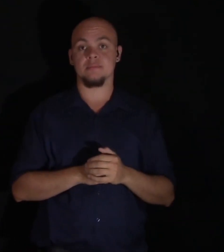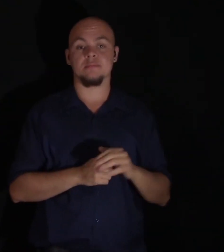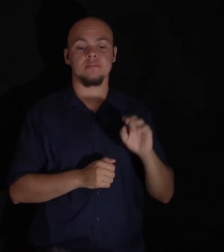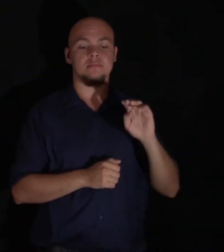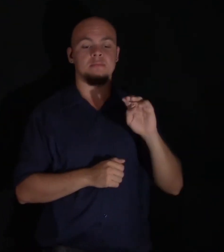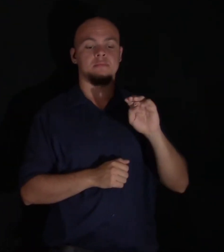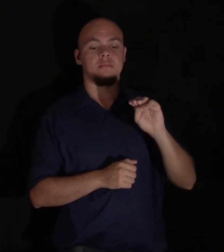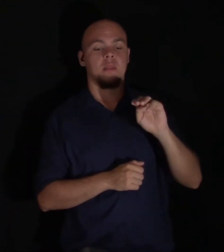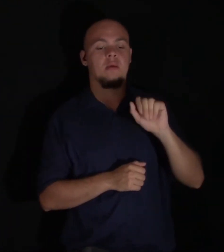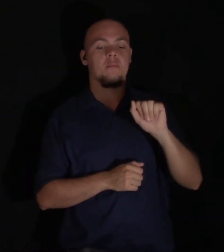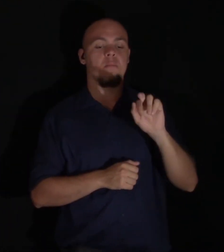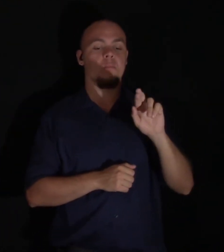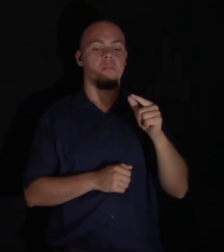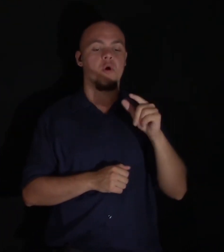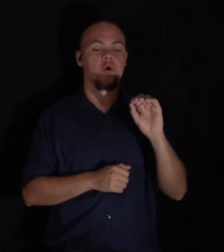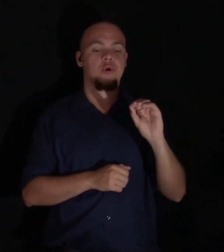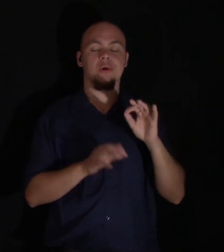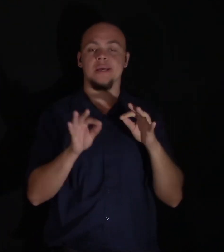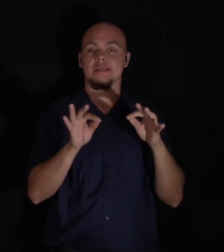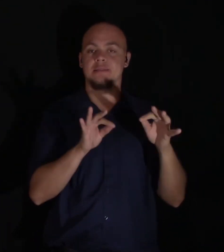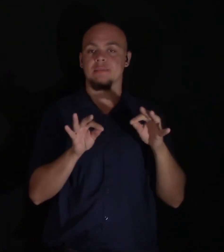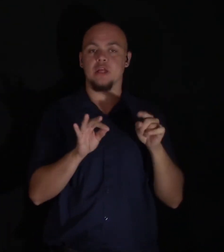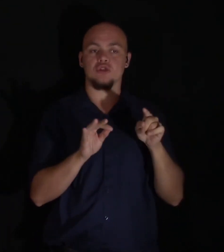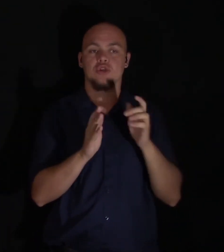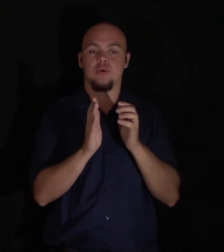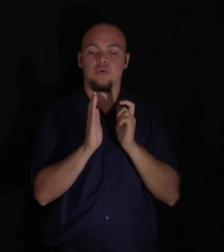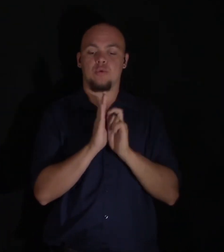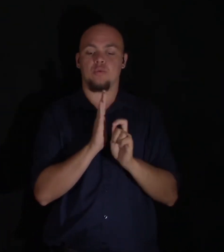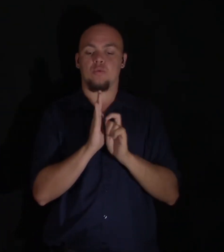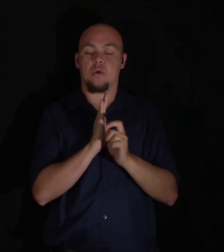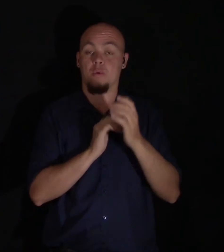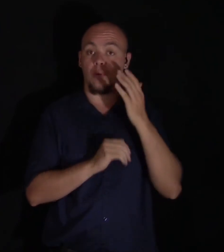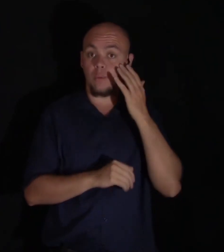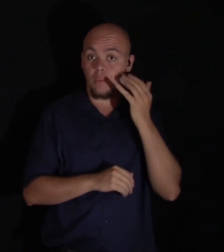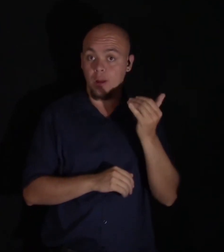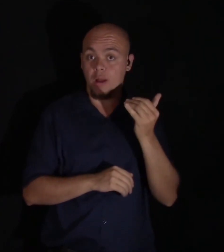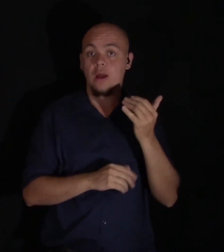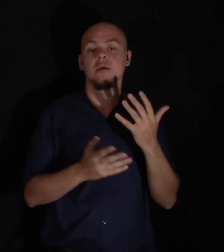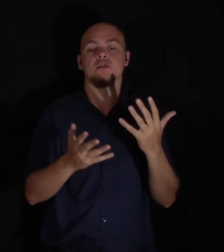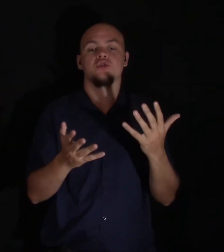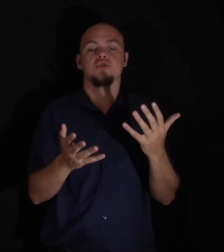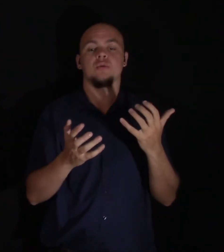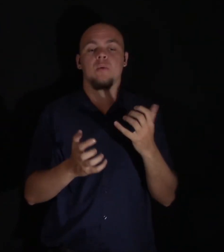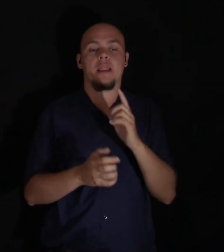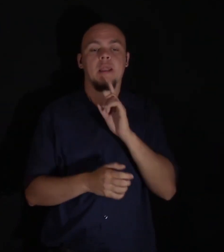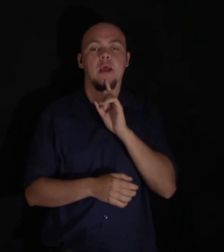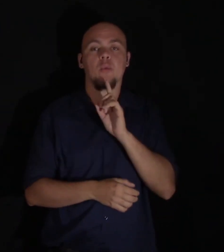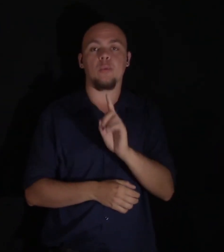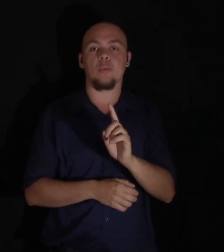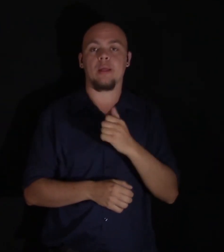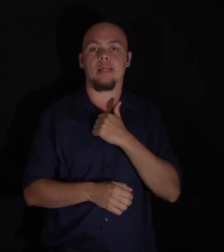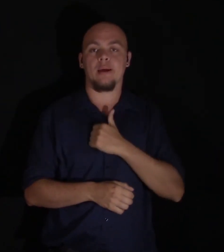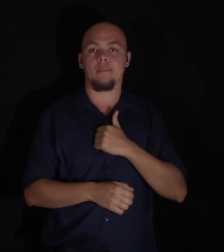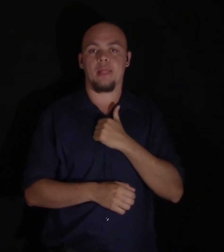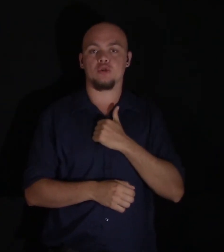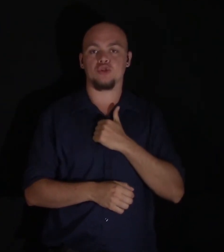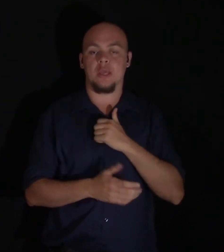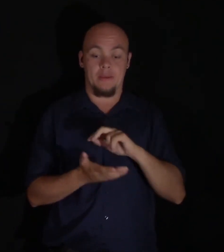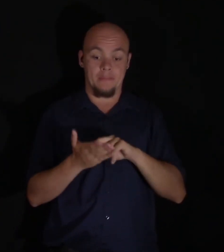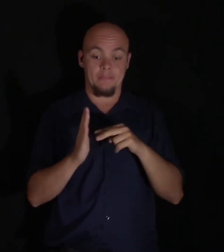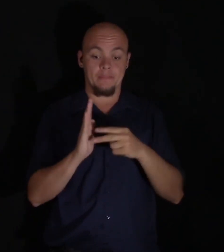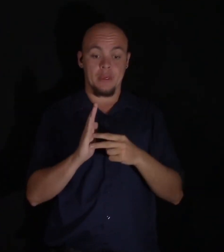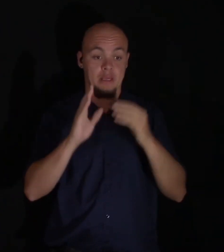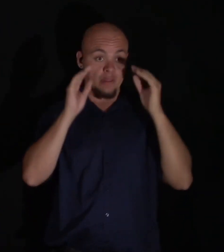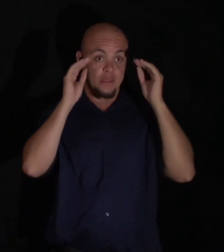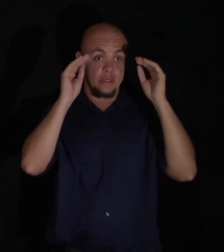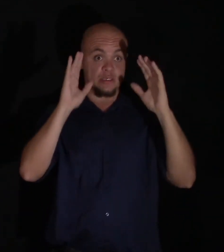Margot told me that she wrote this letter because she wanted a real apology, meaning she wanted her teacher